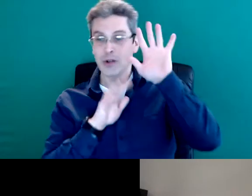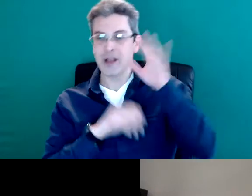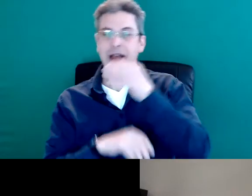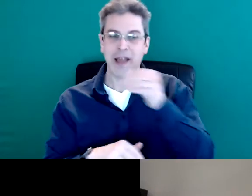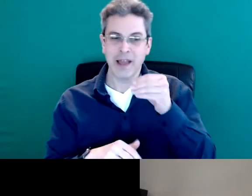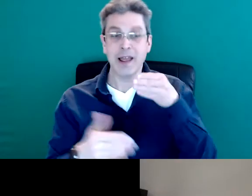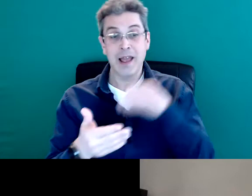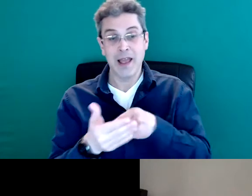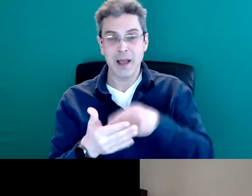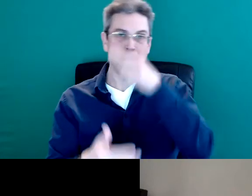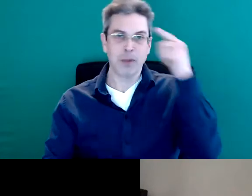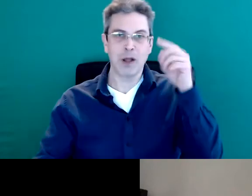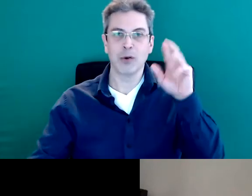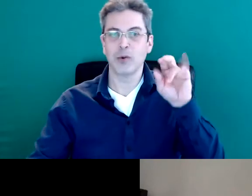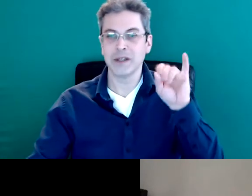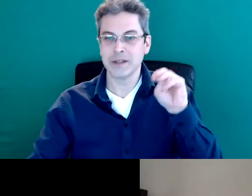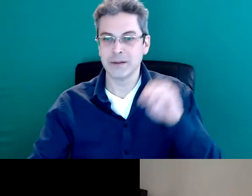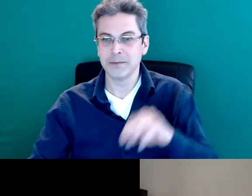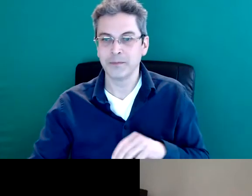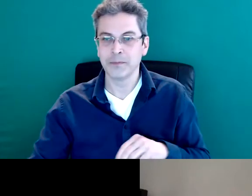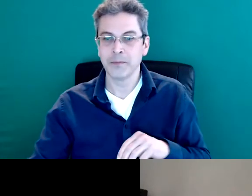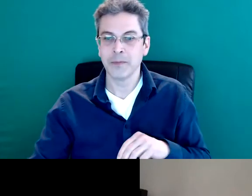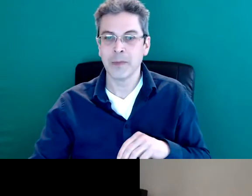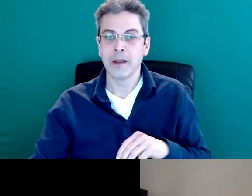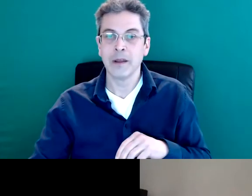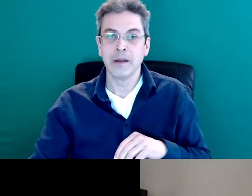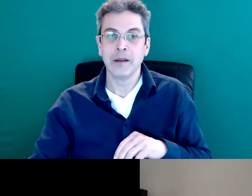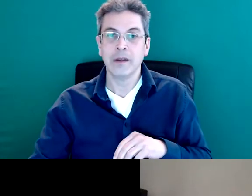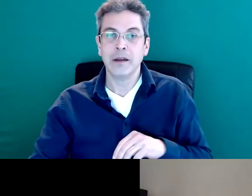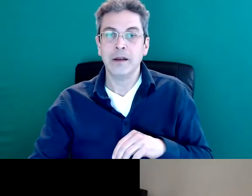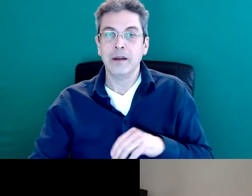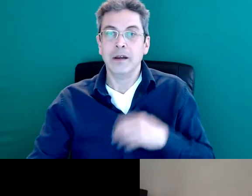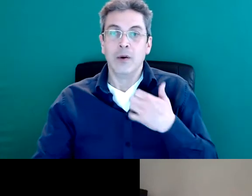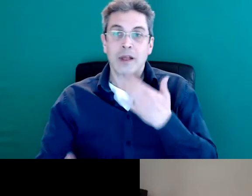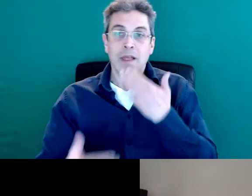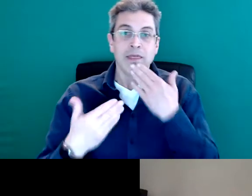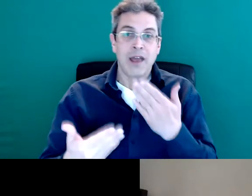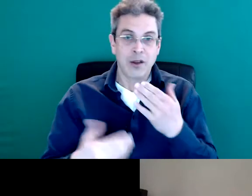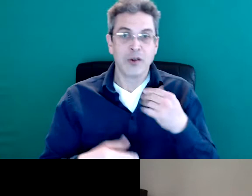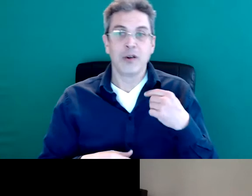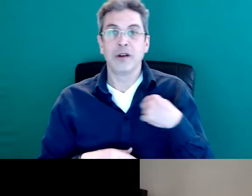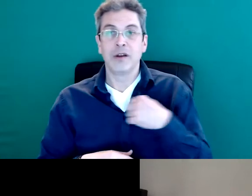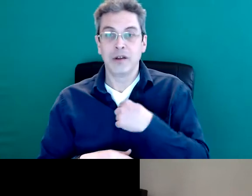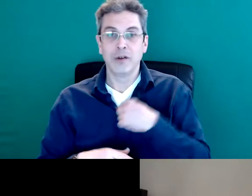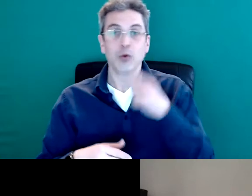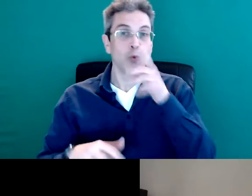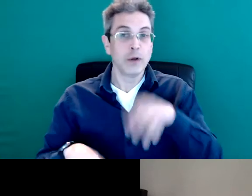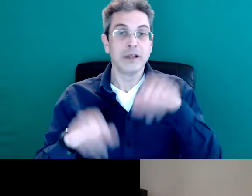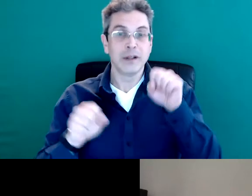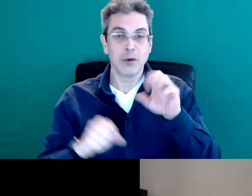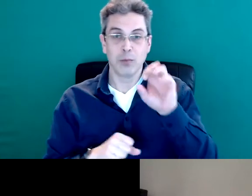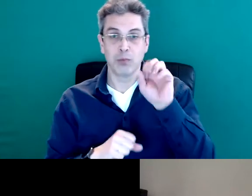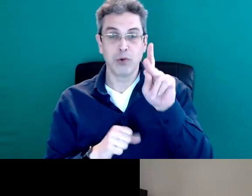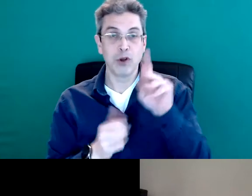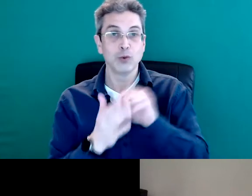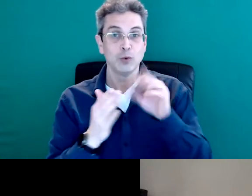our organizers and sponsors, including Brock Student Justice Center, the President's Advisory Committee on Human Rights, Equity, and Decolonization,